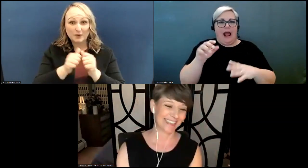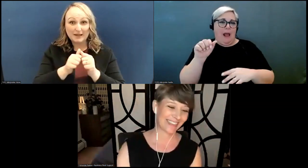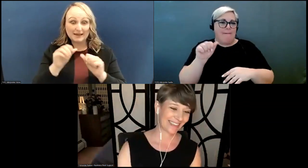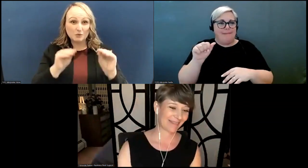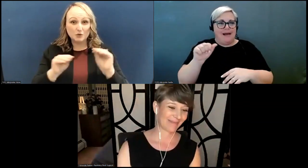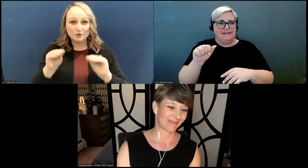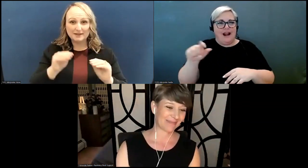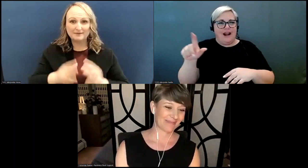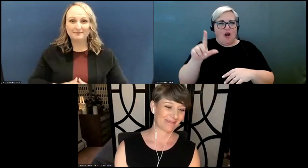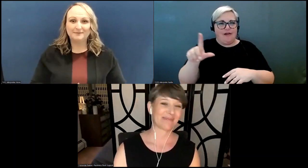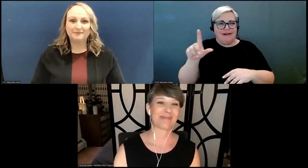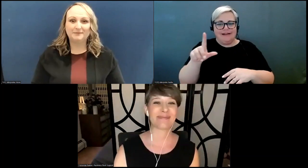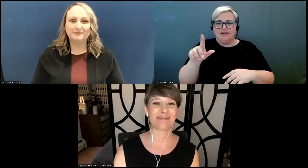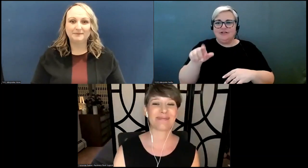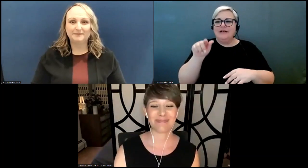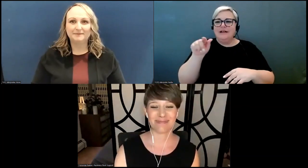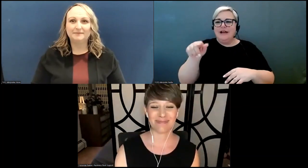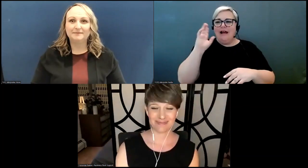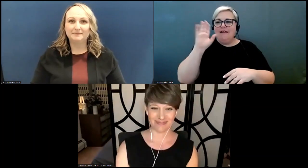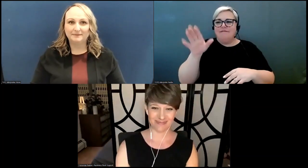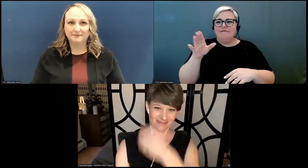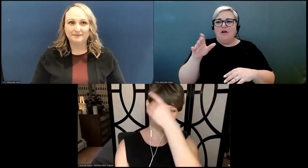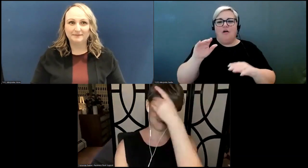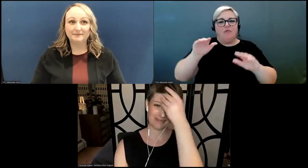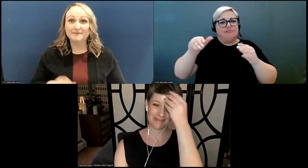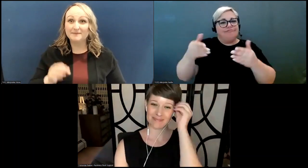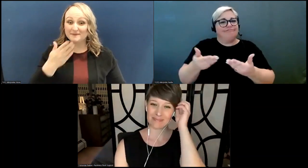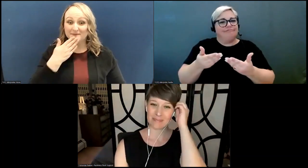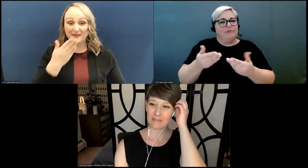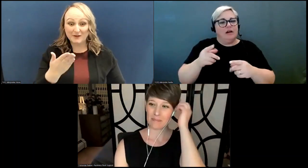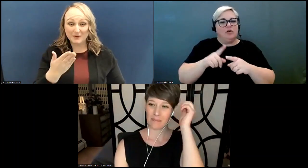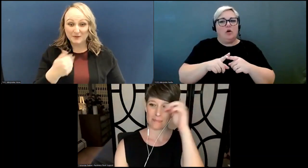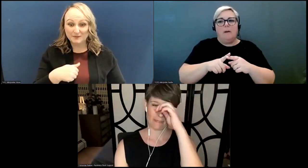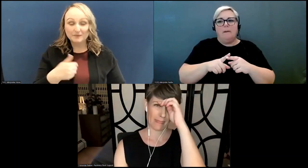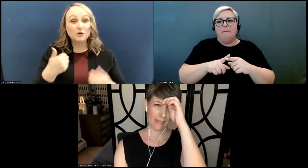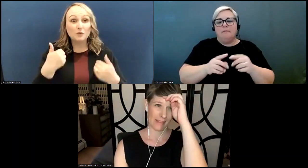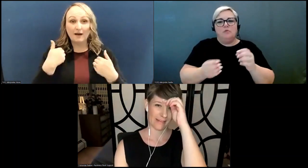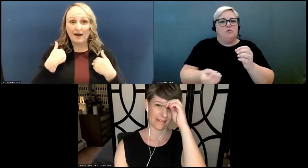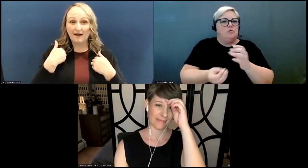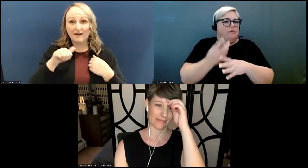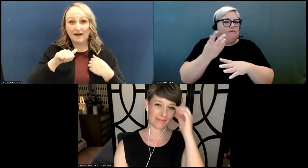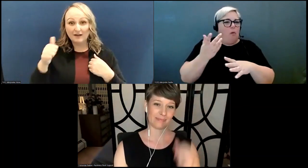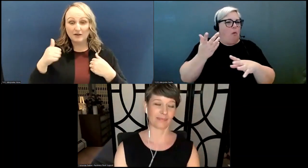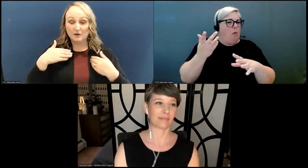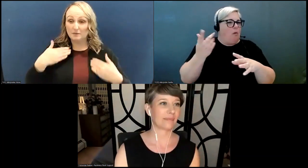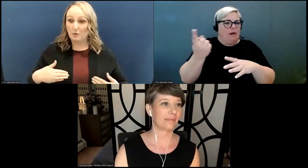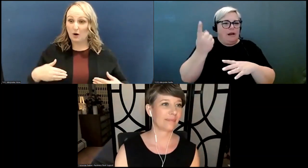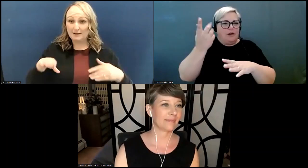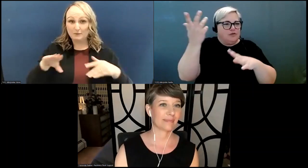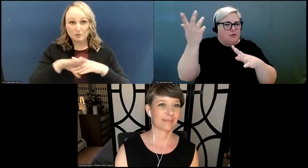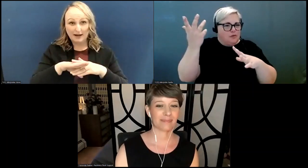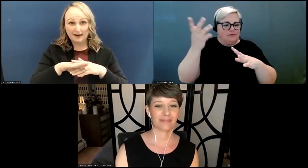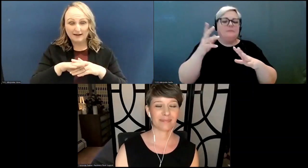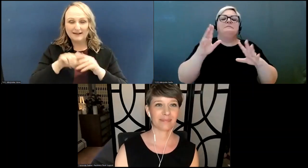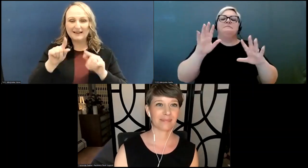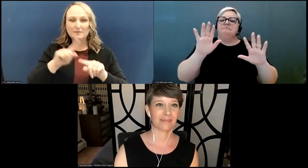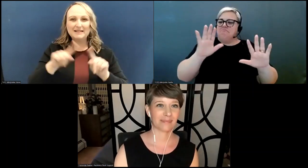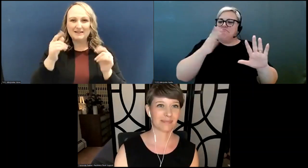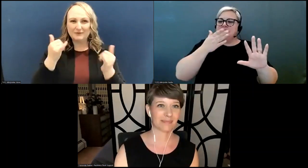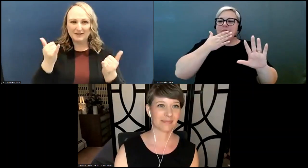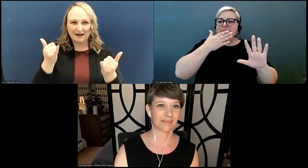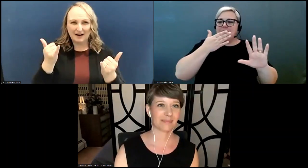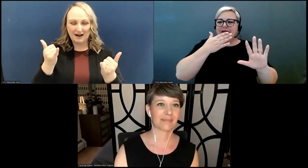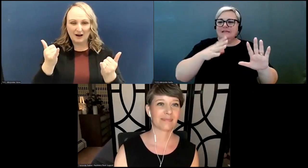movement. Thanks, Amanda. We do have another body break. This one is a little different. We are going